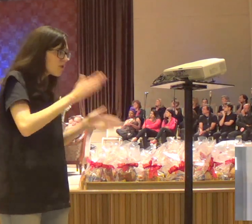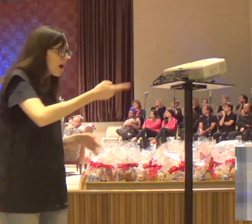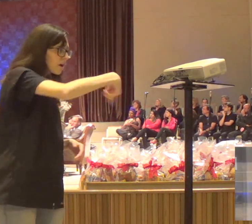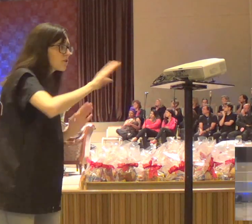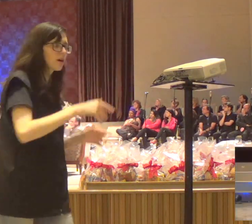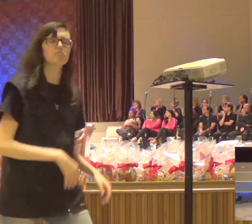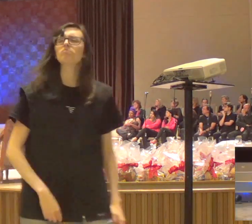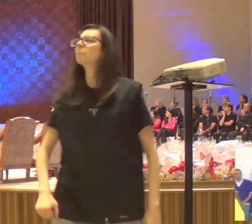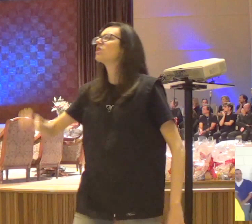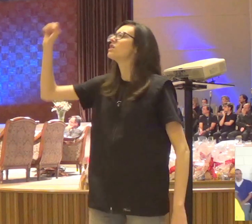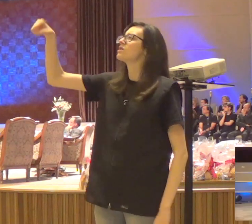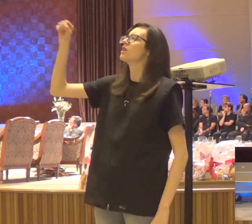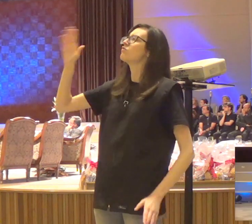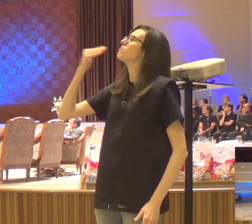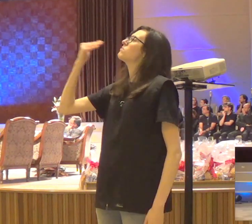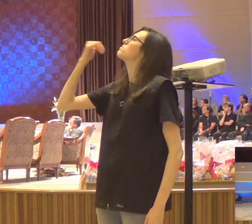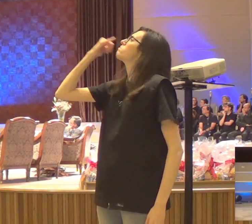cometeram? Sim.